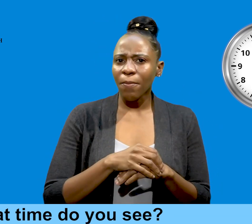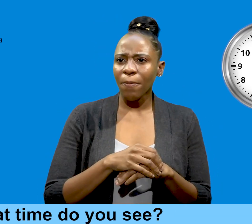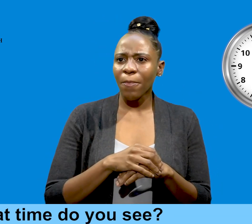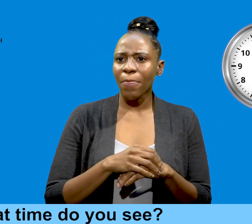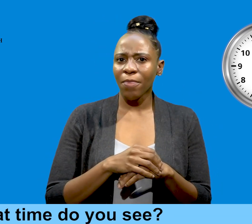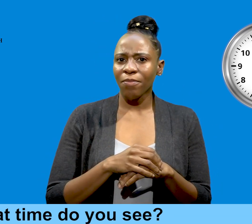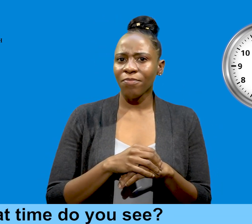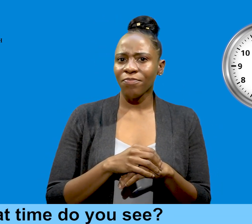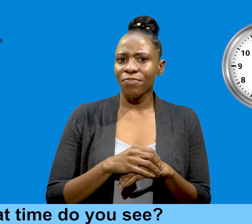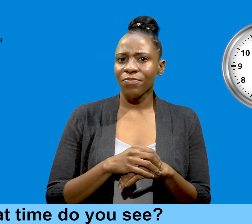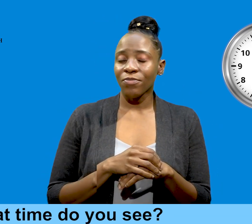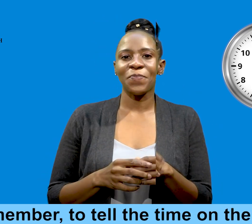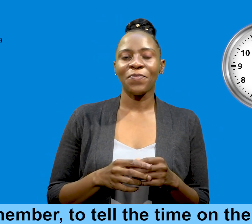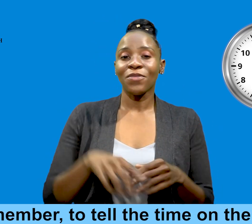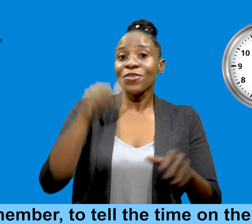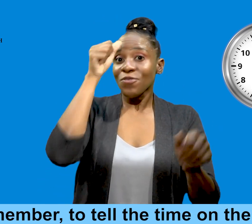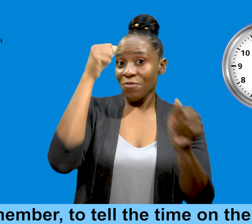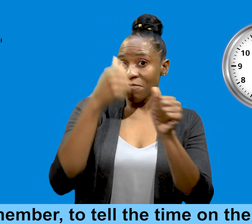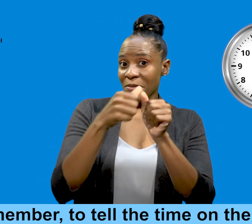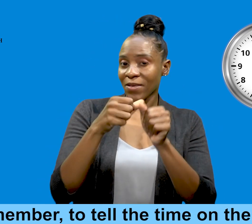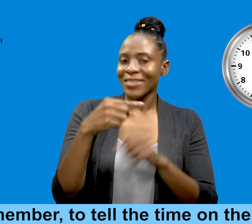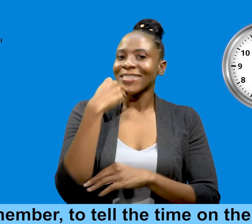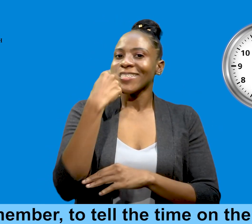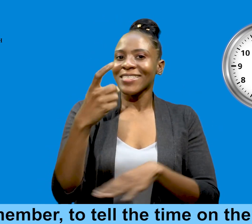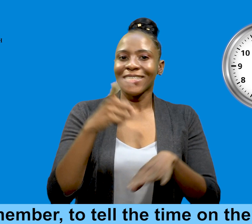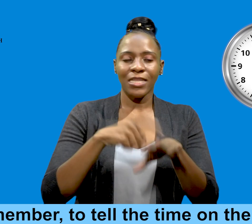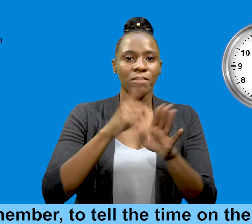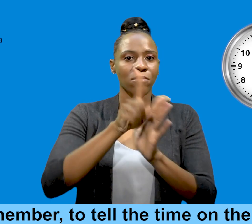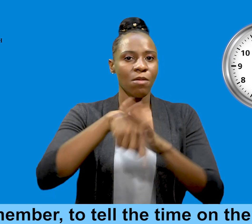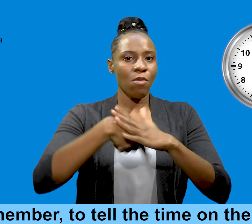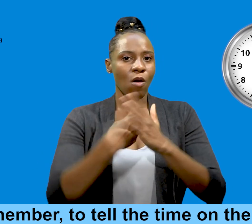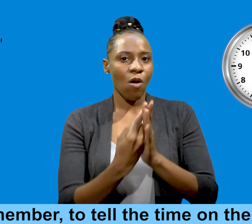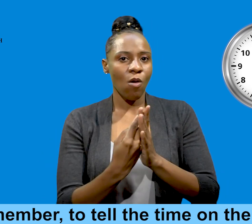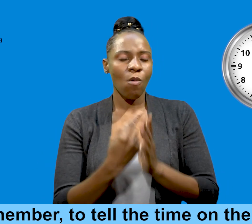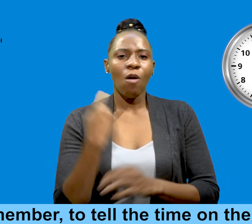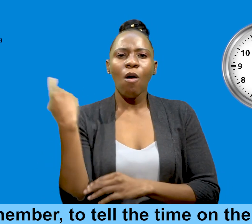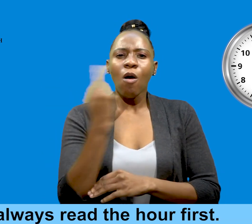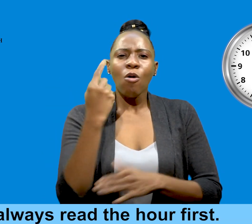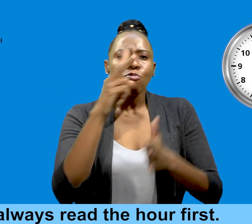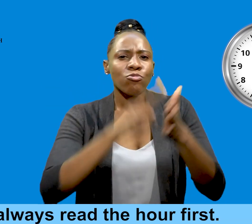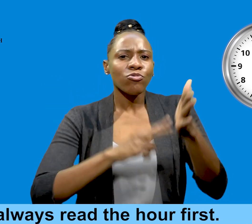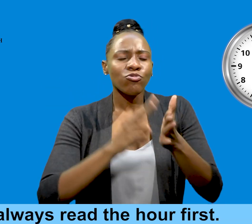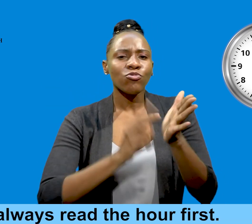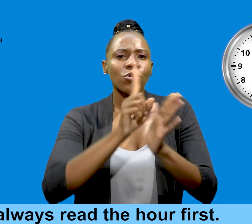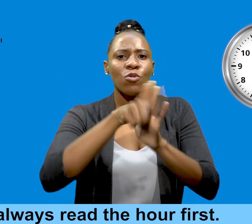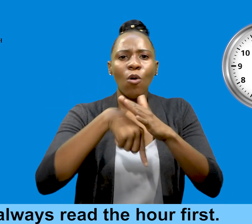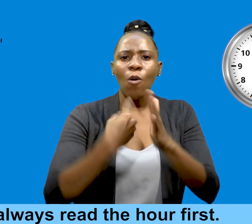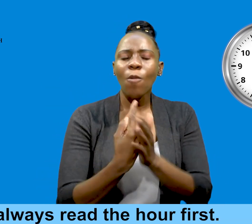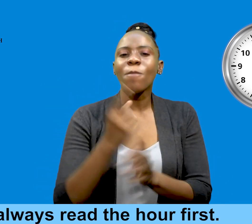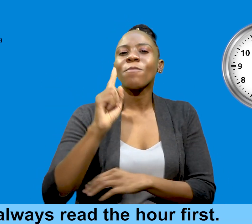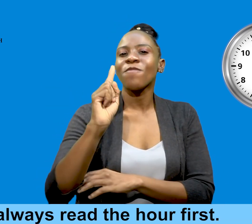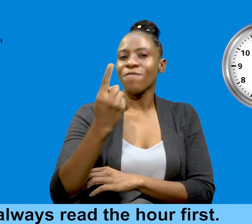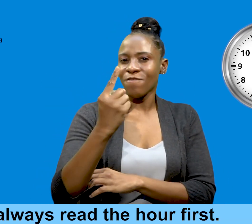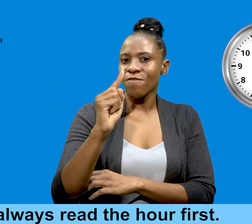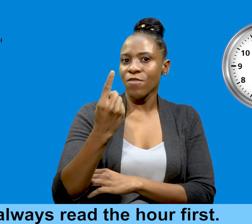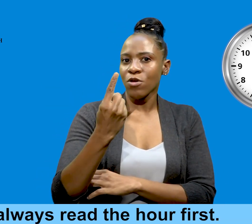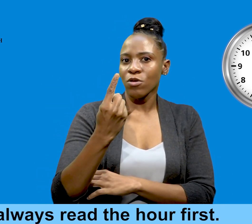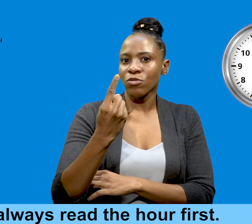What time do you see? Remember, to tell the time on the hour, we always read the hour